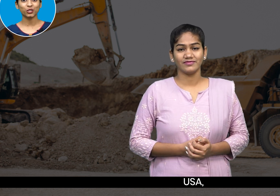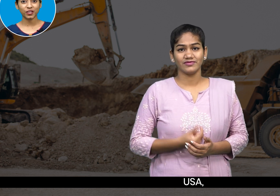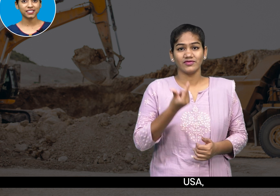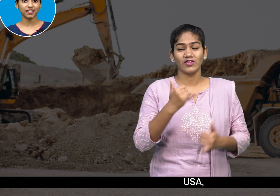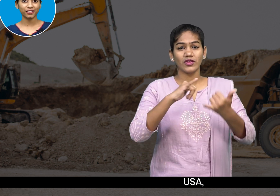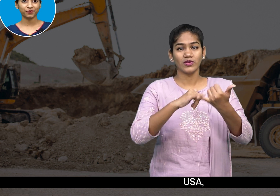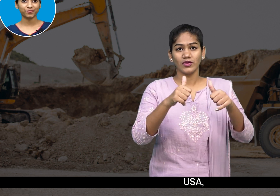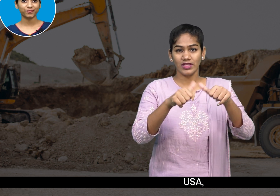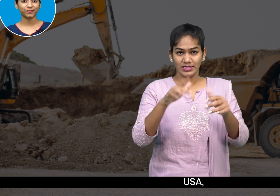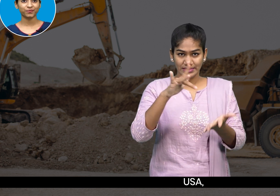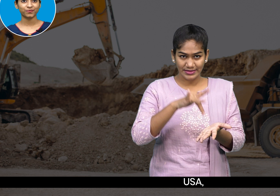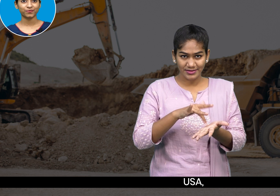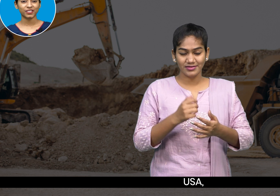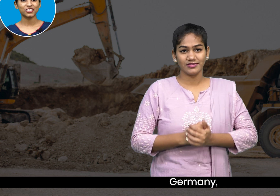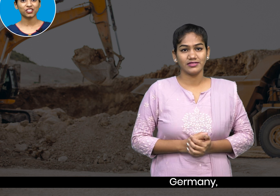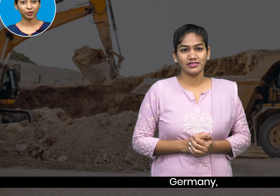USA,